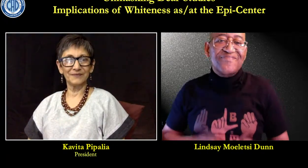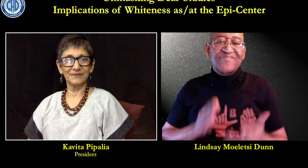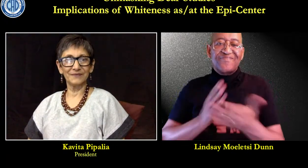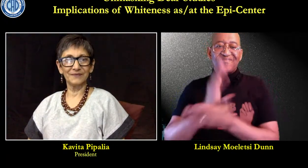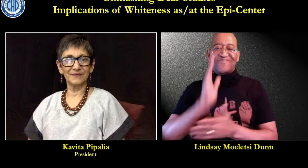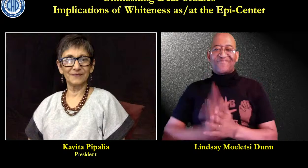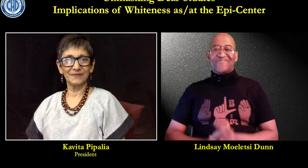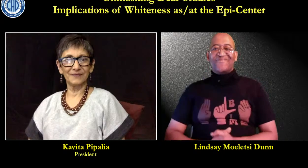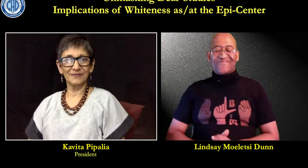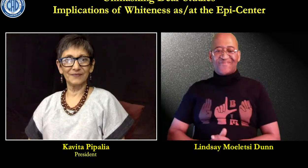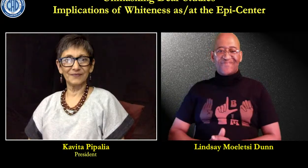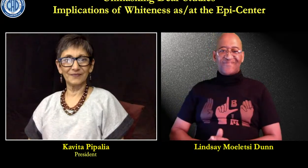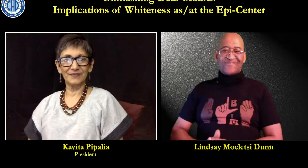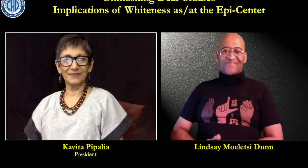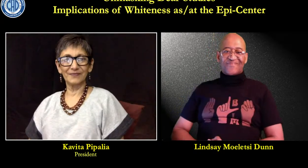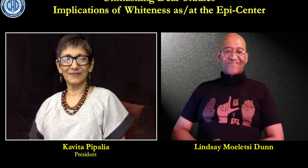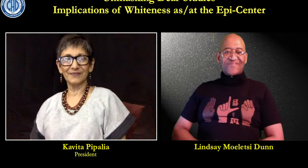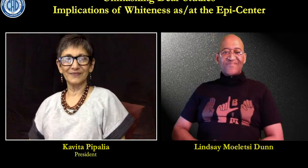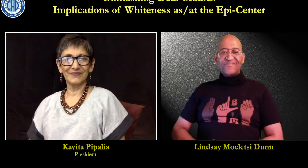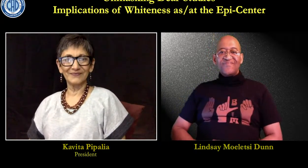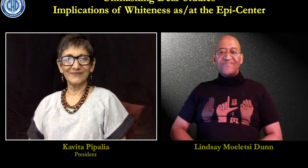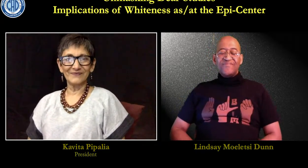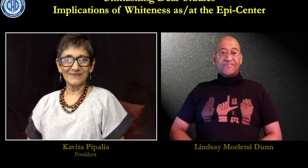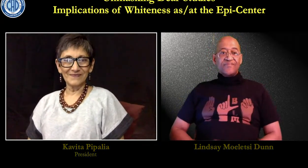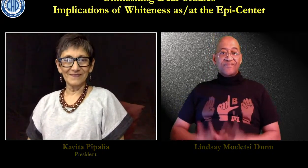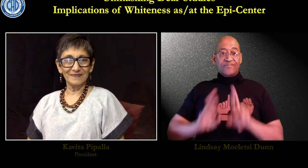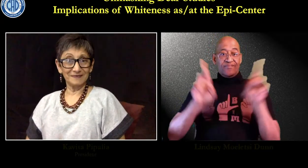Welcome to the CAD platform.